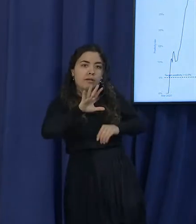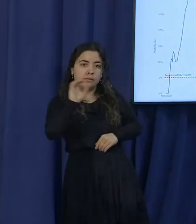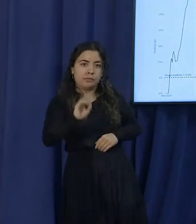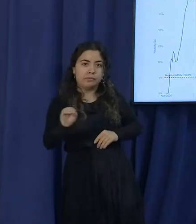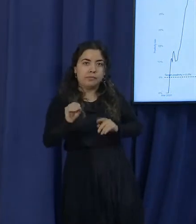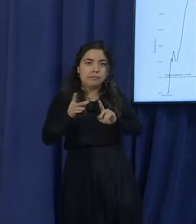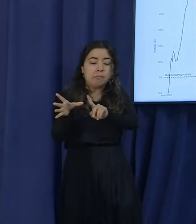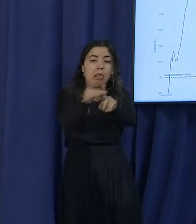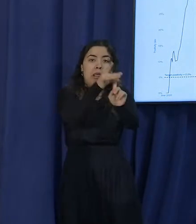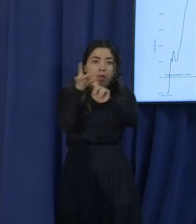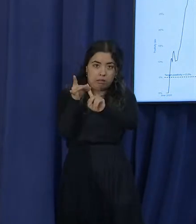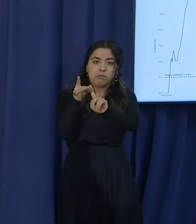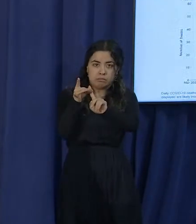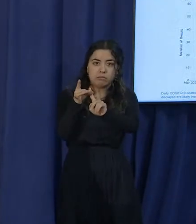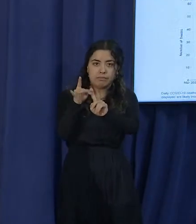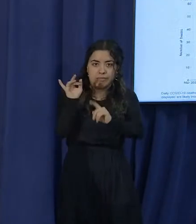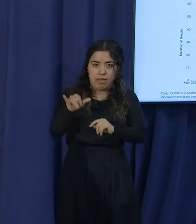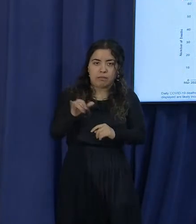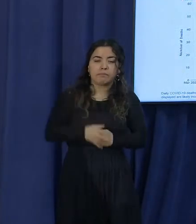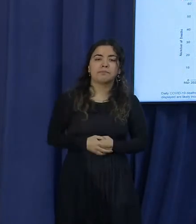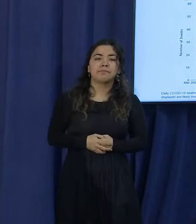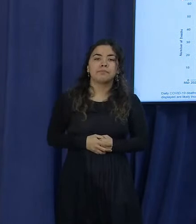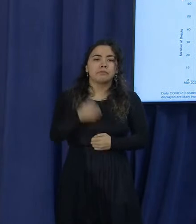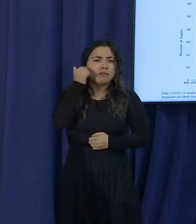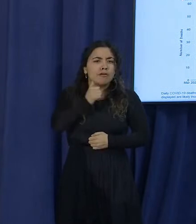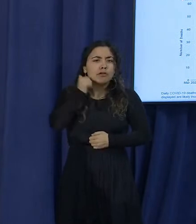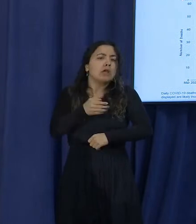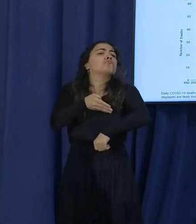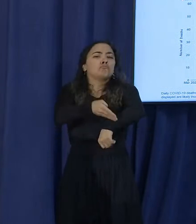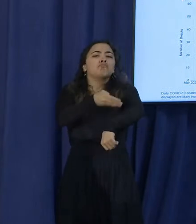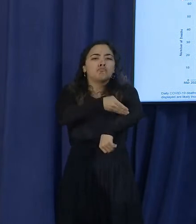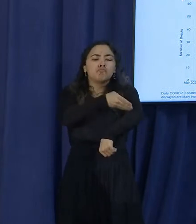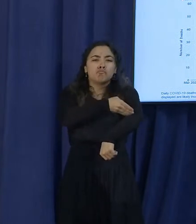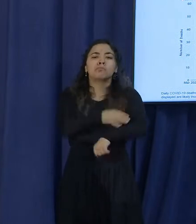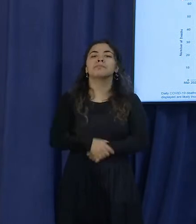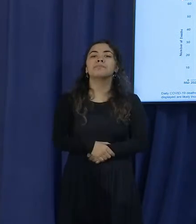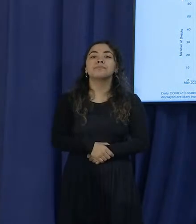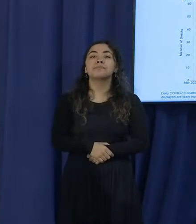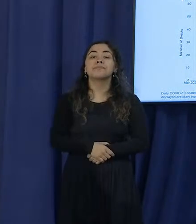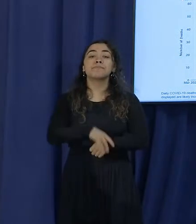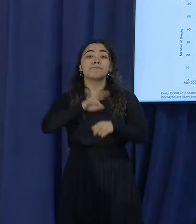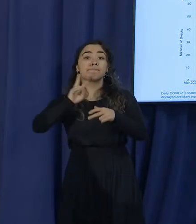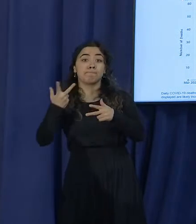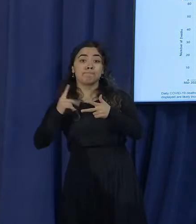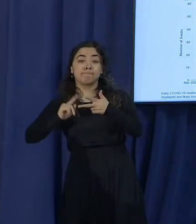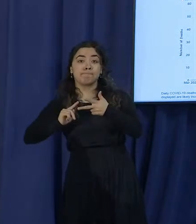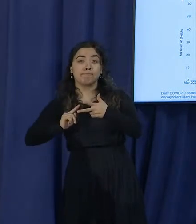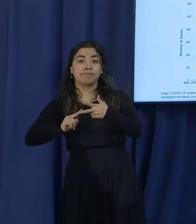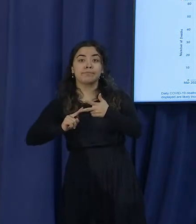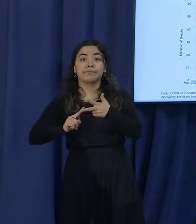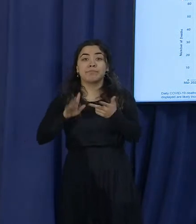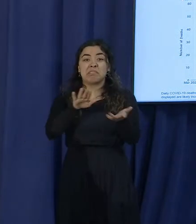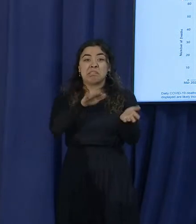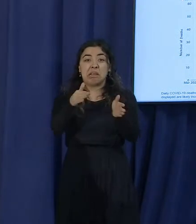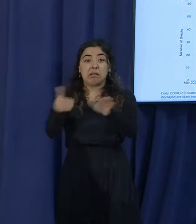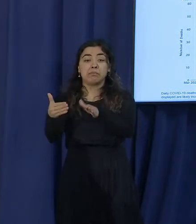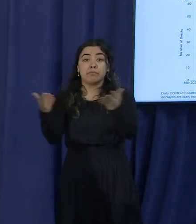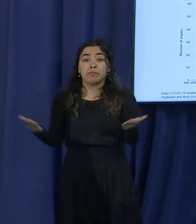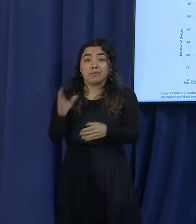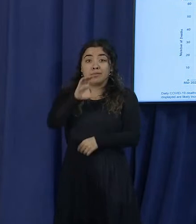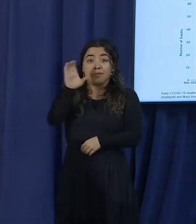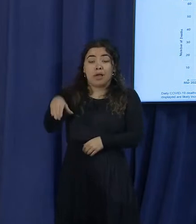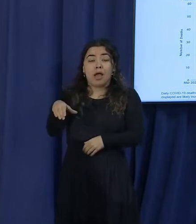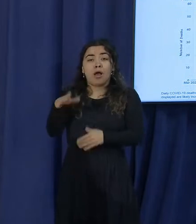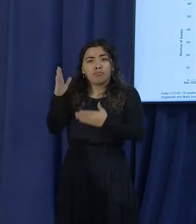in that direction every single day. Thirdly, our deaths continue to decline in Chicago. We are now averaging below